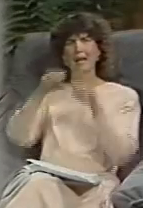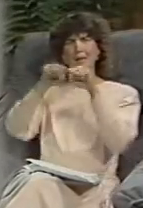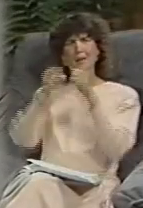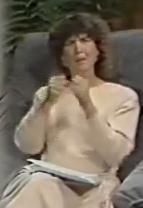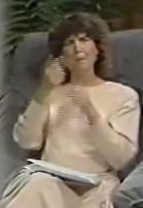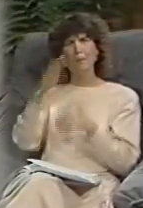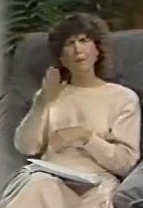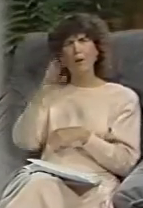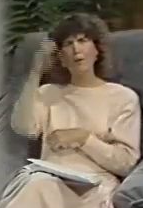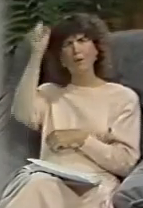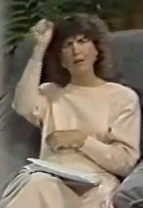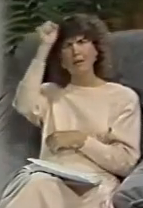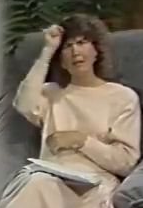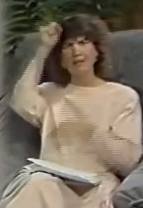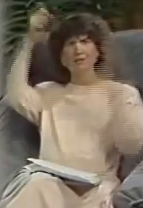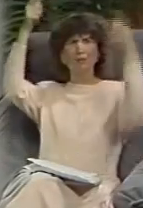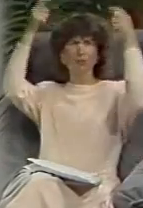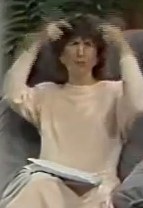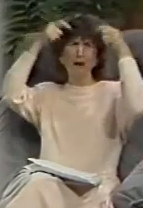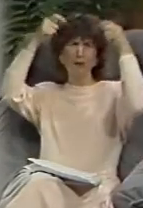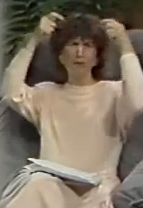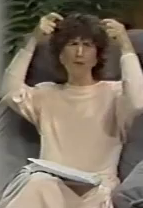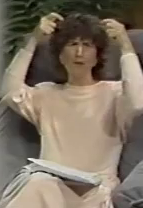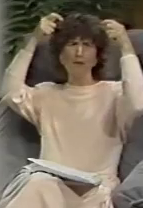And broke his crown.